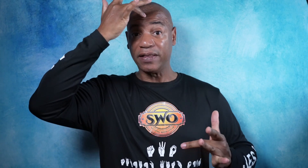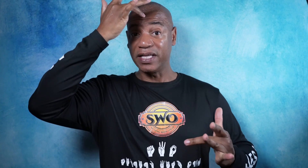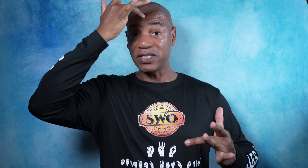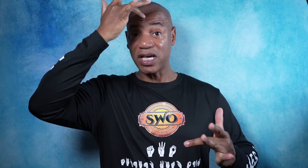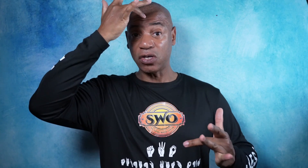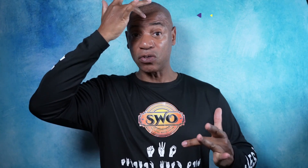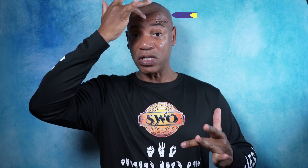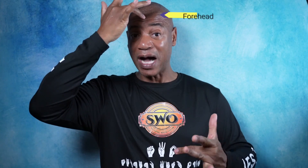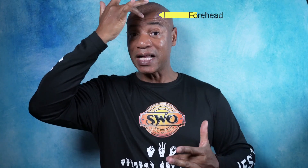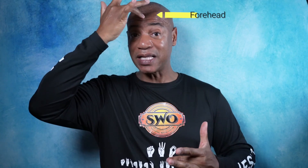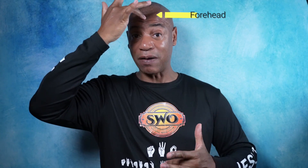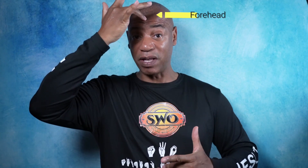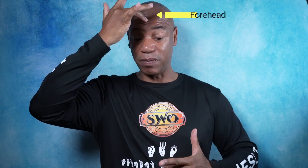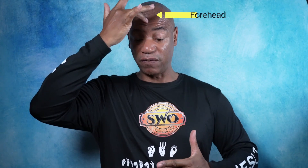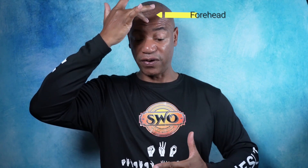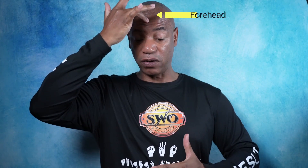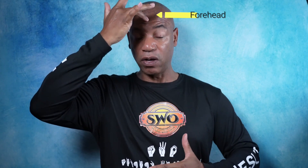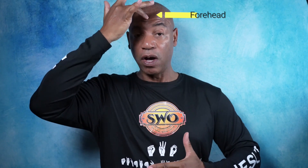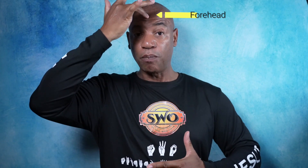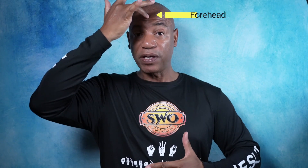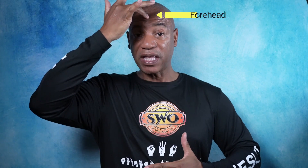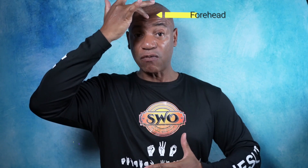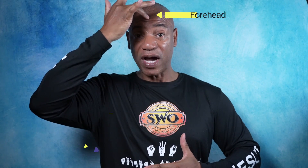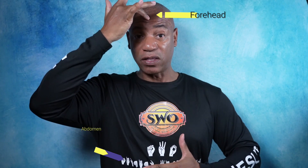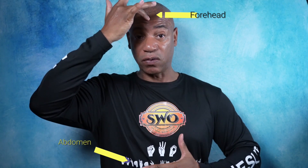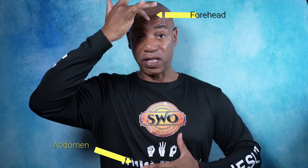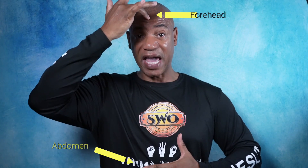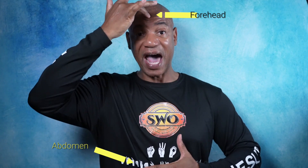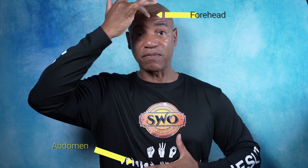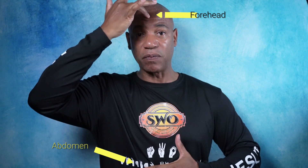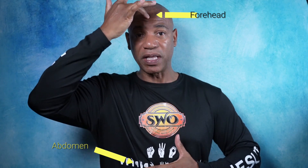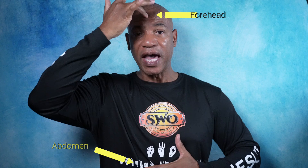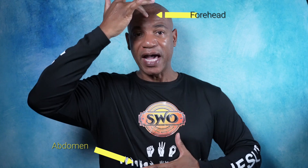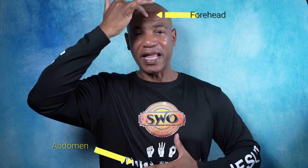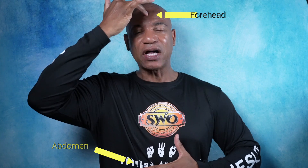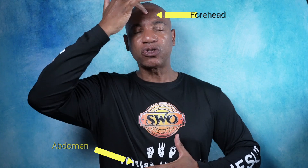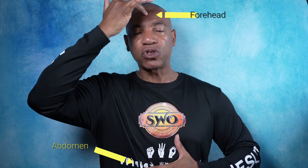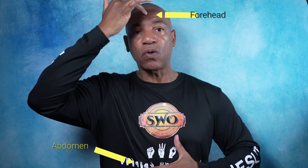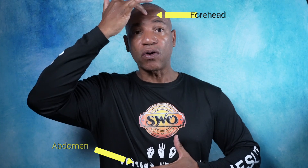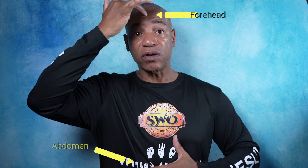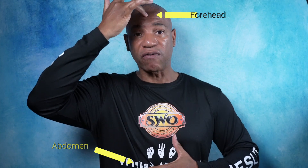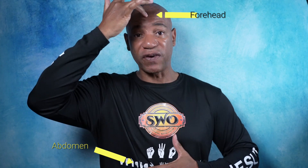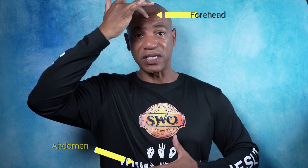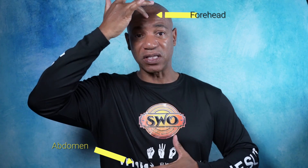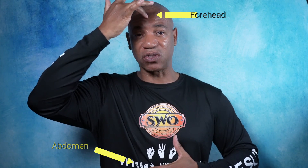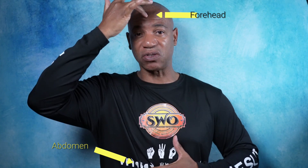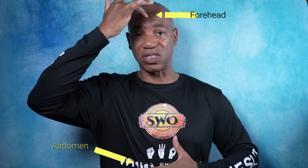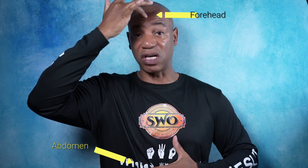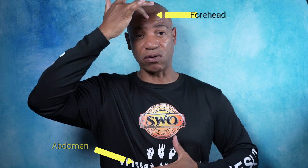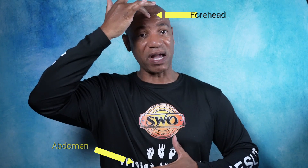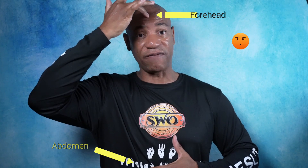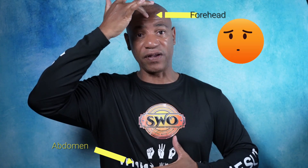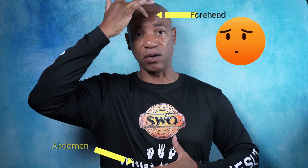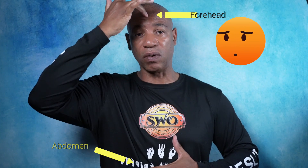then take your non-dominant middle finger, put that right there on the abdomen, and now show on your face that you're sick or not feeling well.